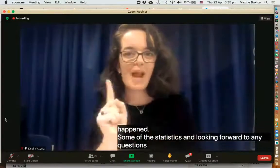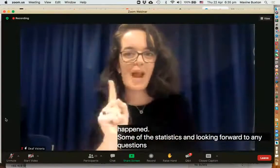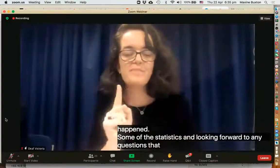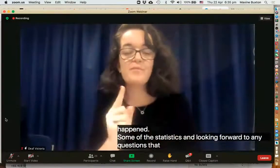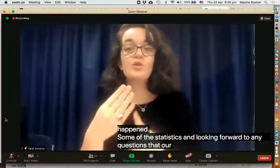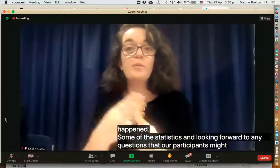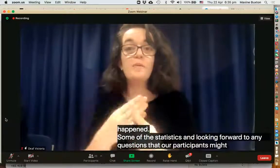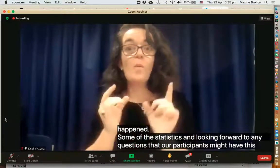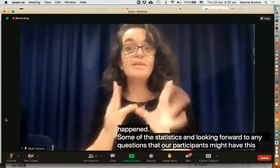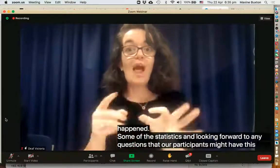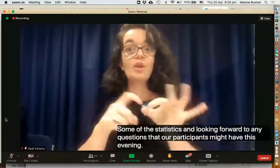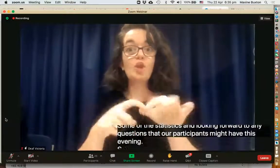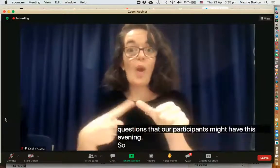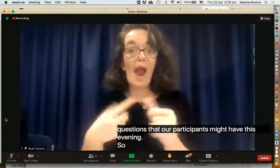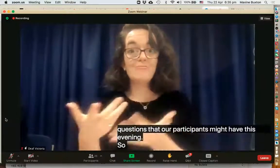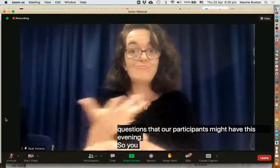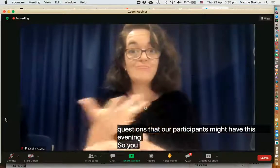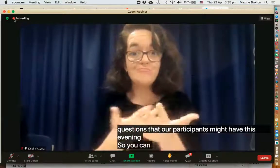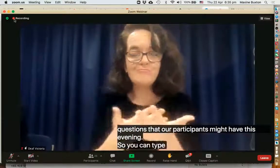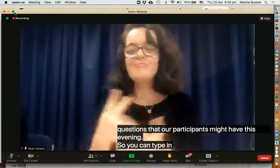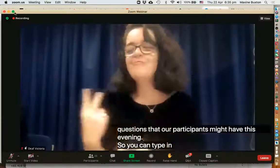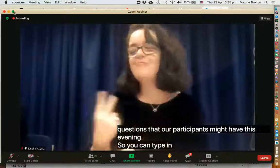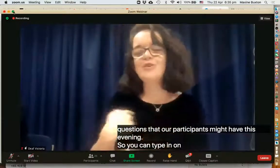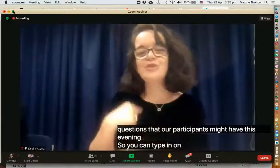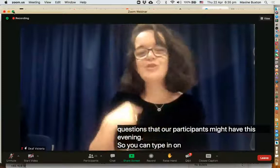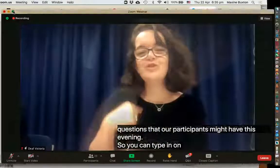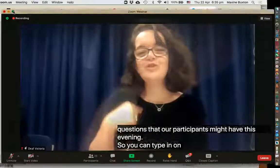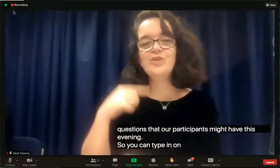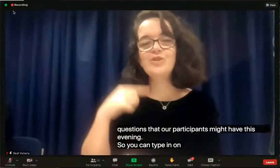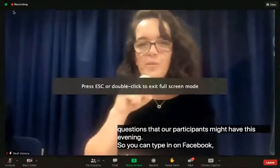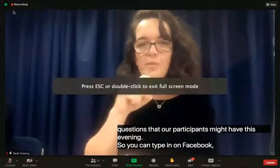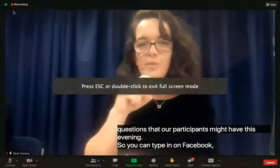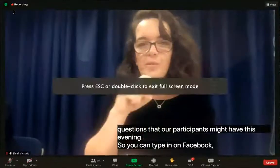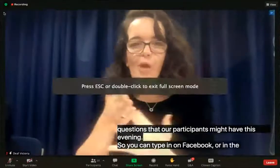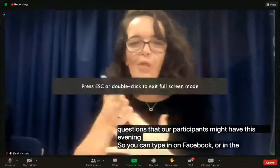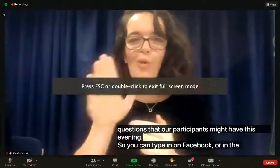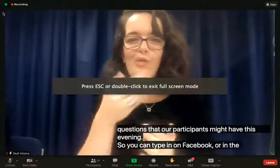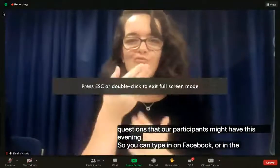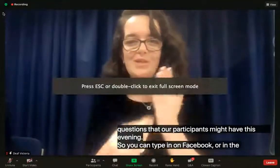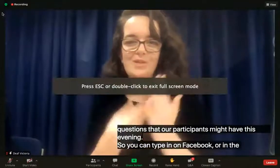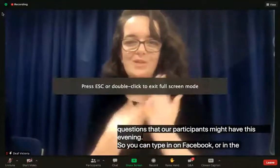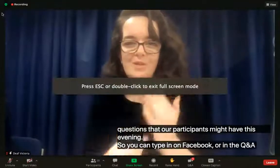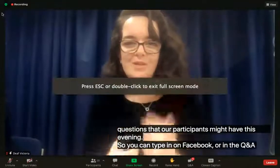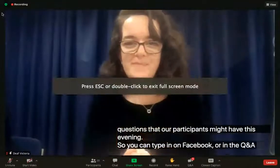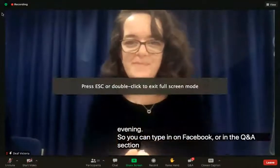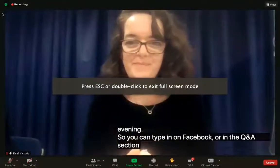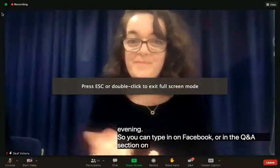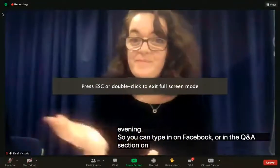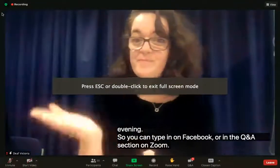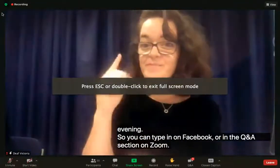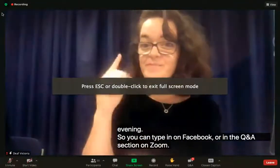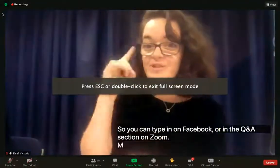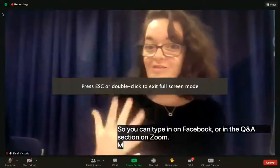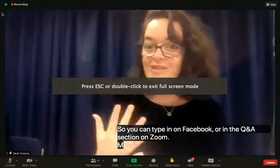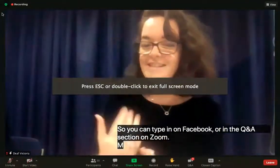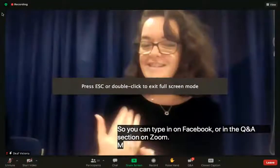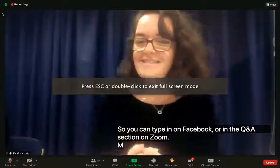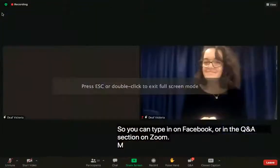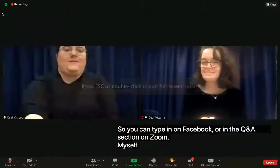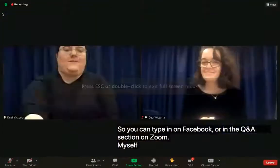on Facebook or in the Q&A section on Zoom. So myself and Sherry would be very pleased to speak to you about